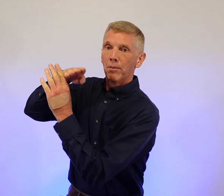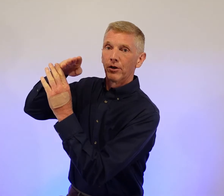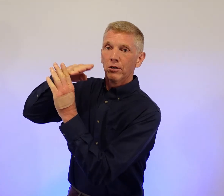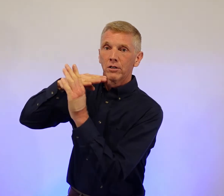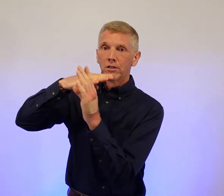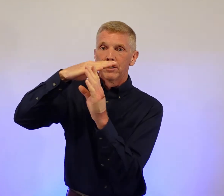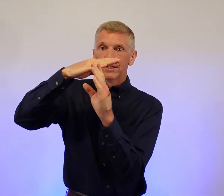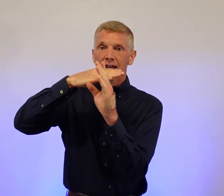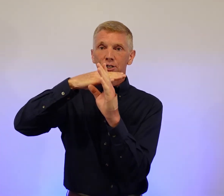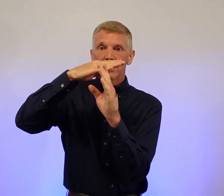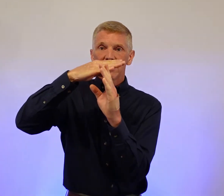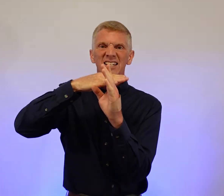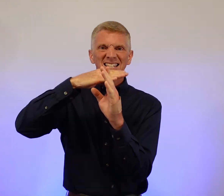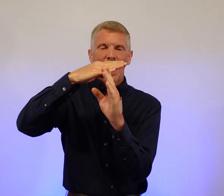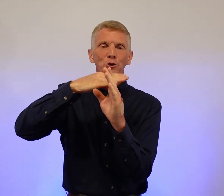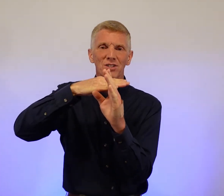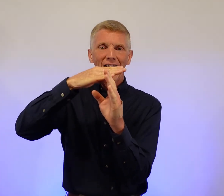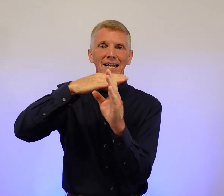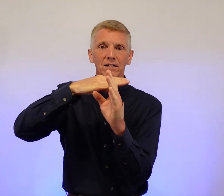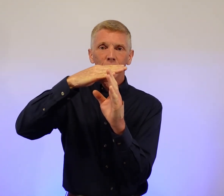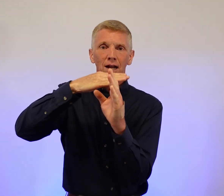Thermometer. Can you see this? This is how you'd sign it, right?